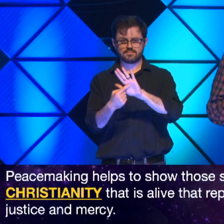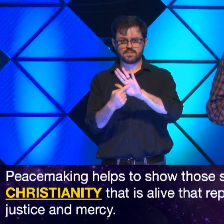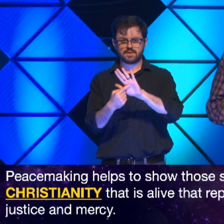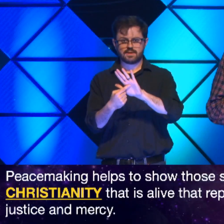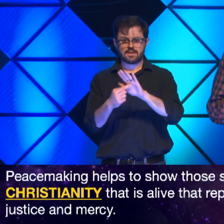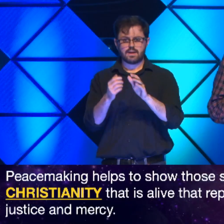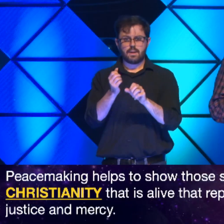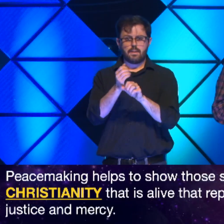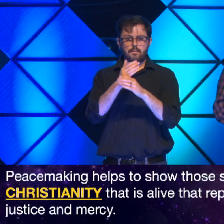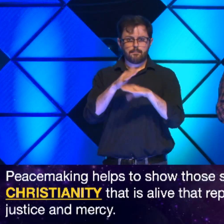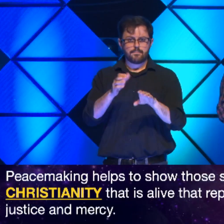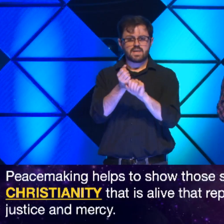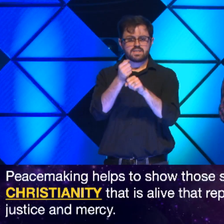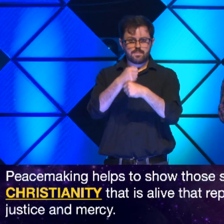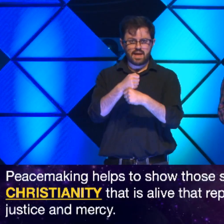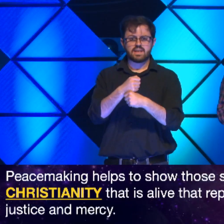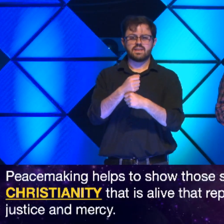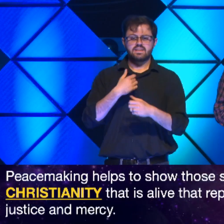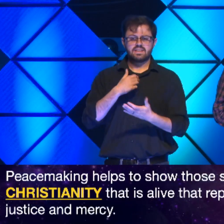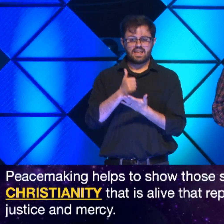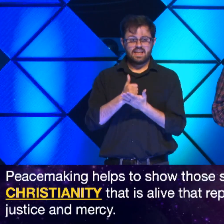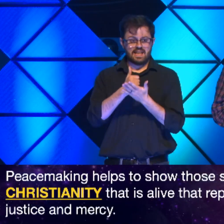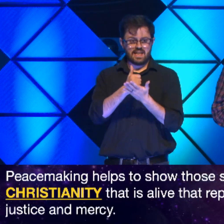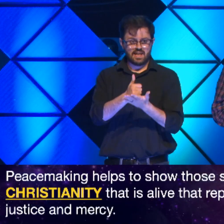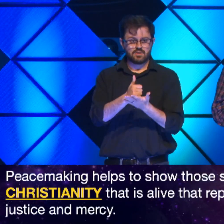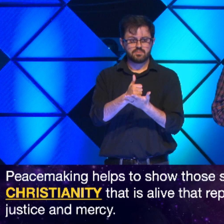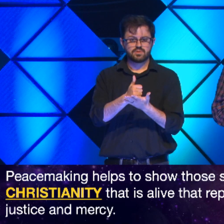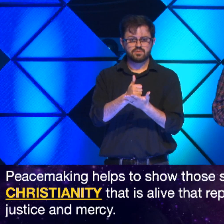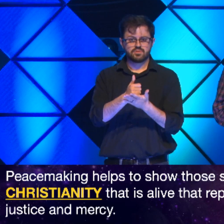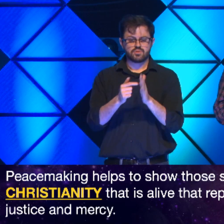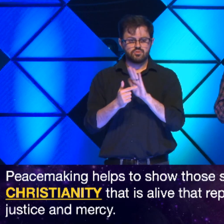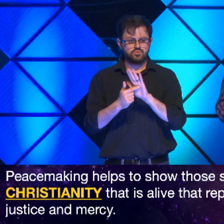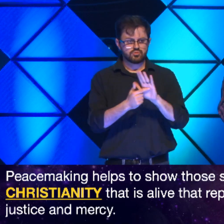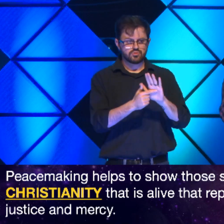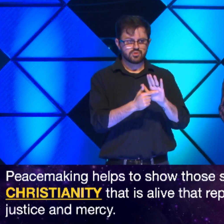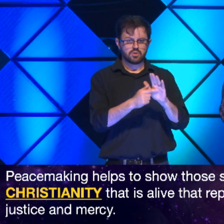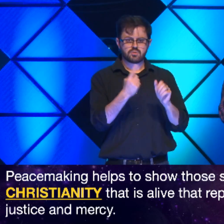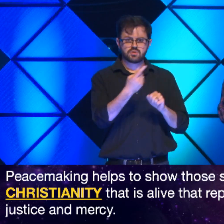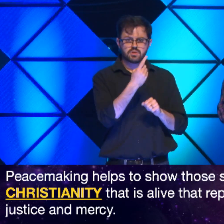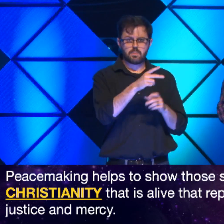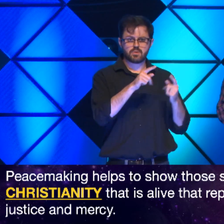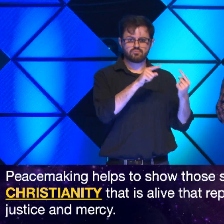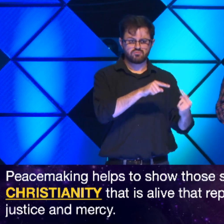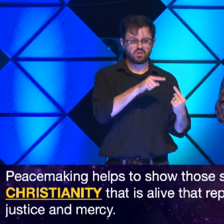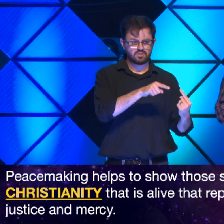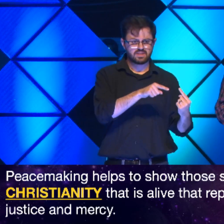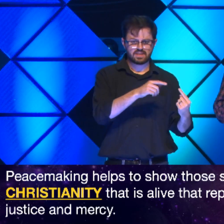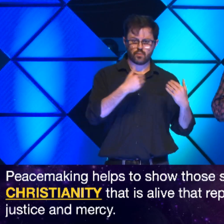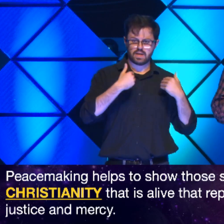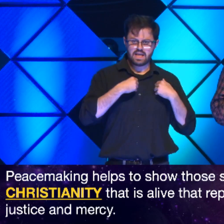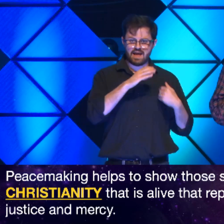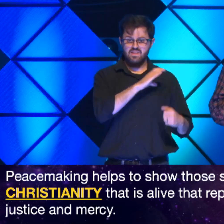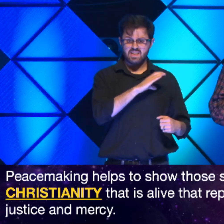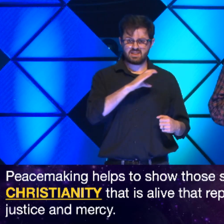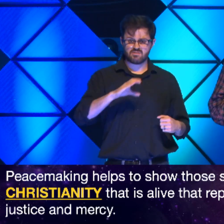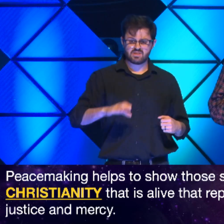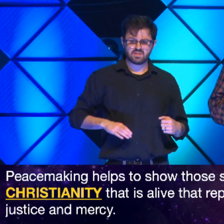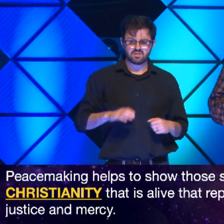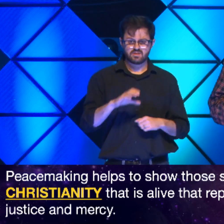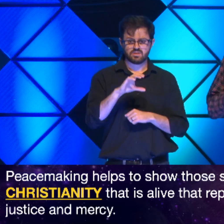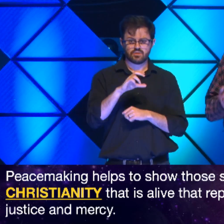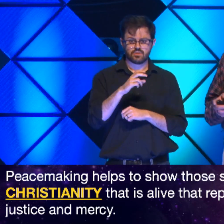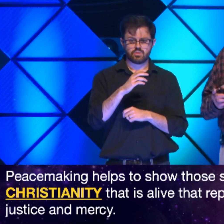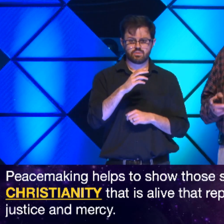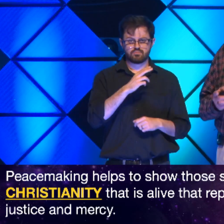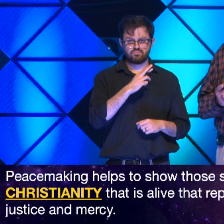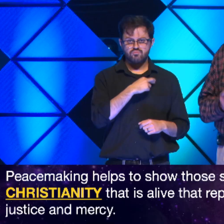Peacemaking helps to show those struggling that there's a Christianity that is alive,